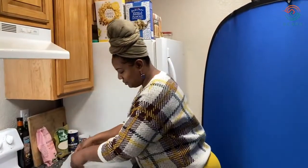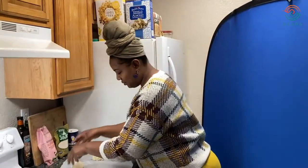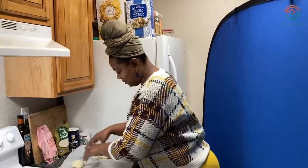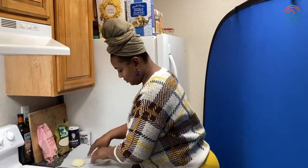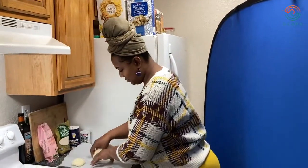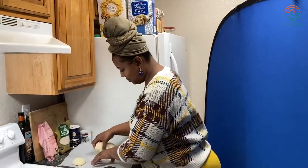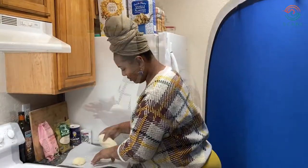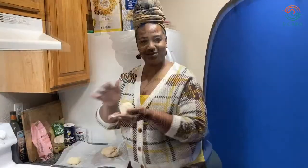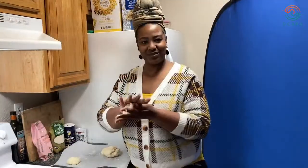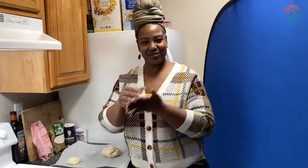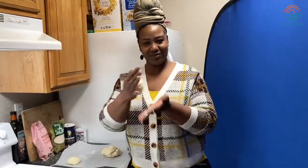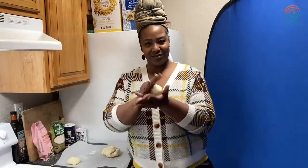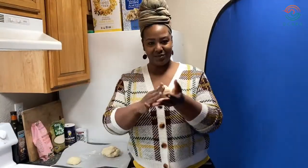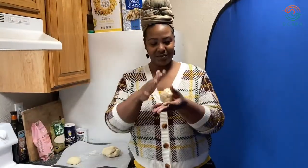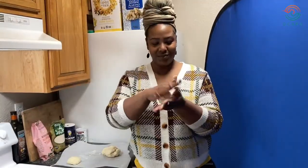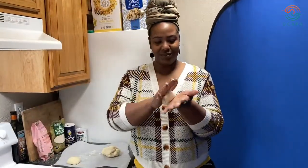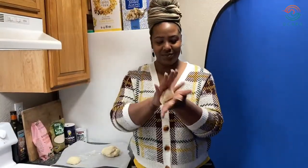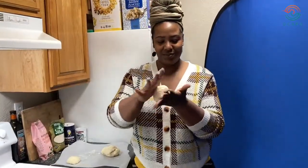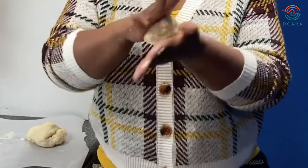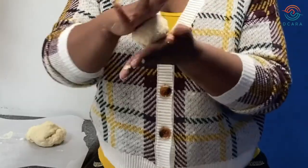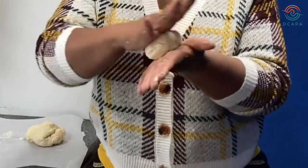Set aside and make the rest.